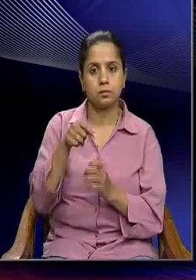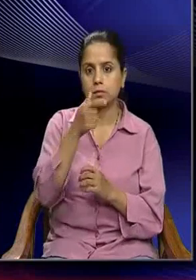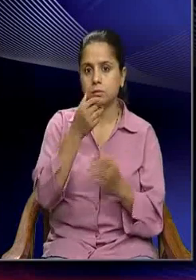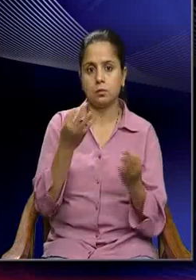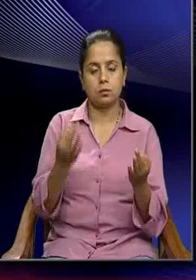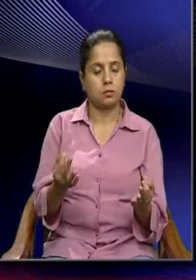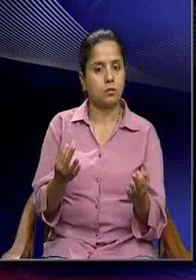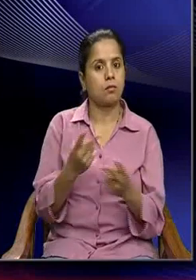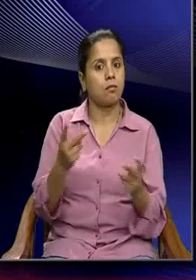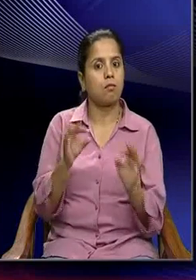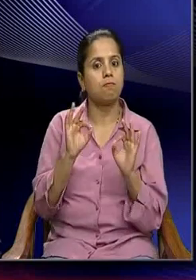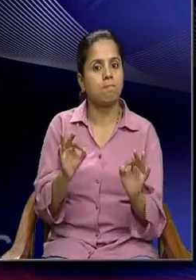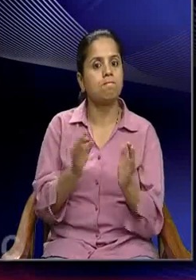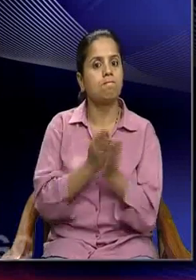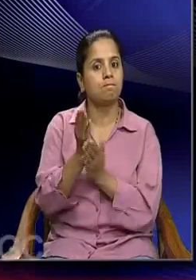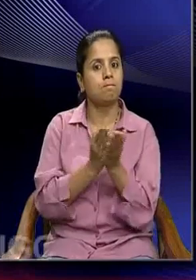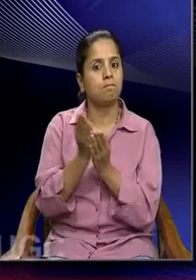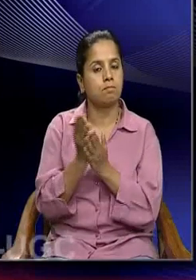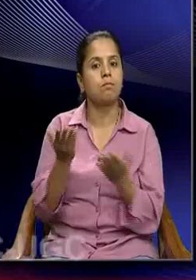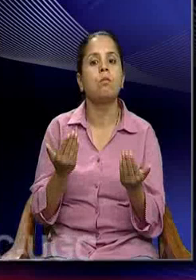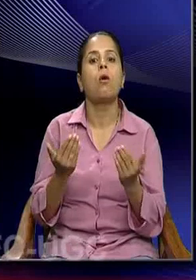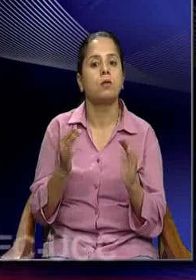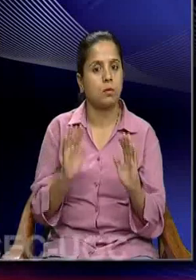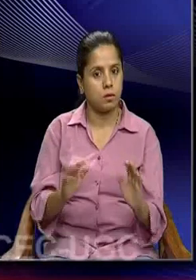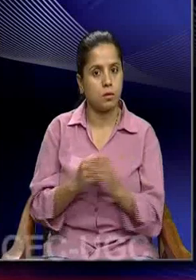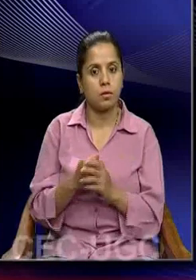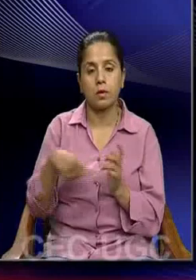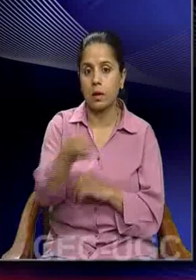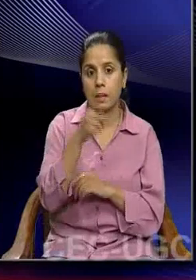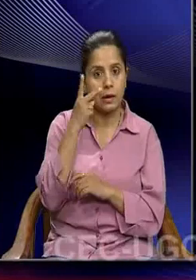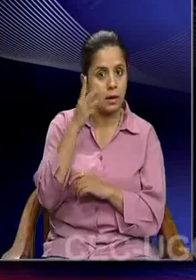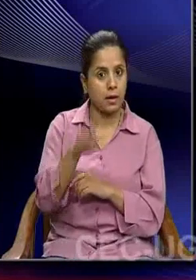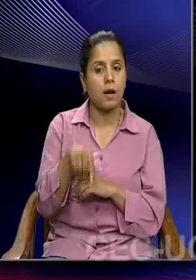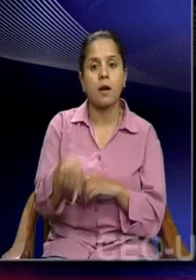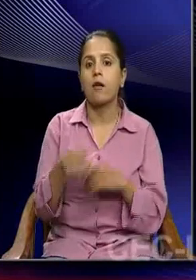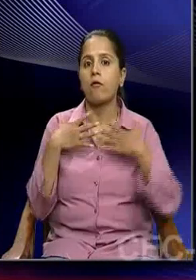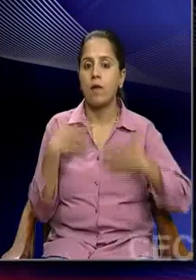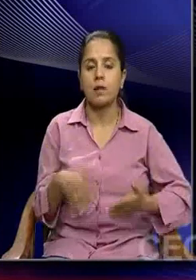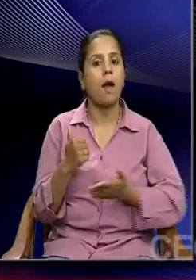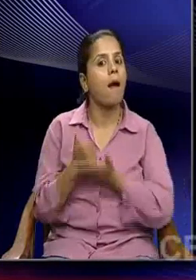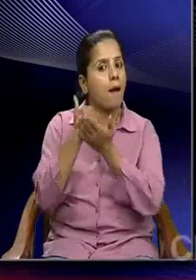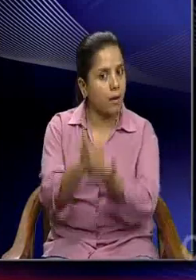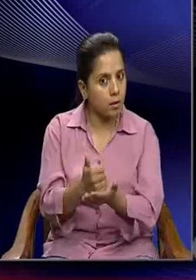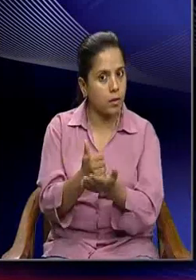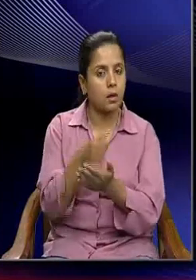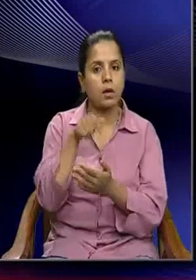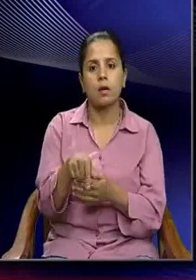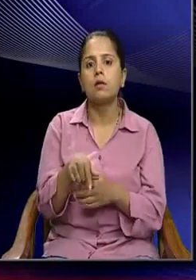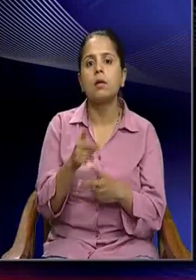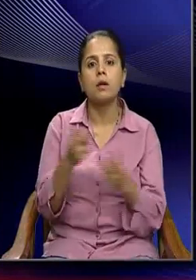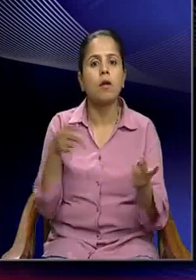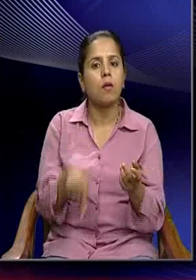meditate in a proper manner. So it is in a sense a physical help to meditation.